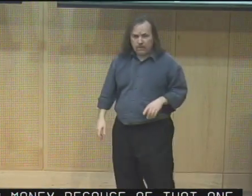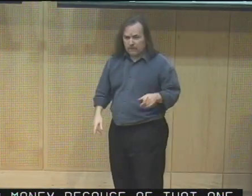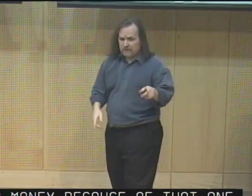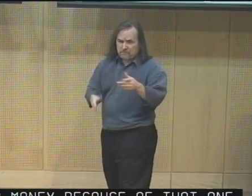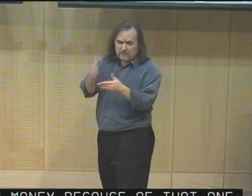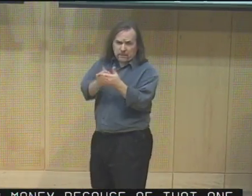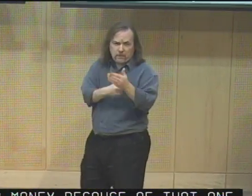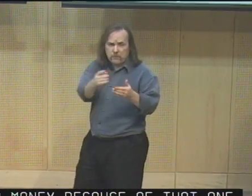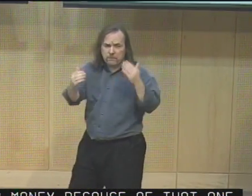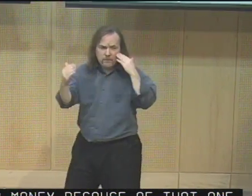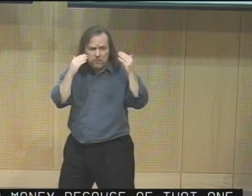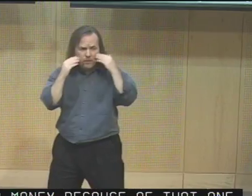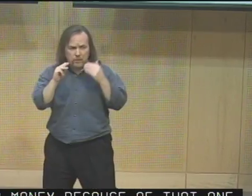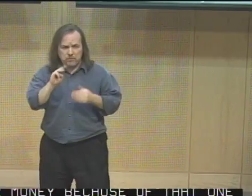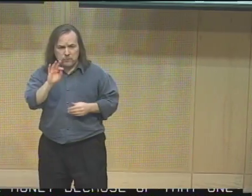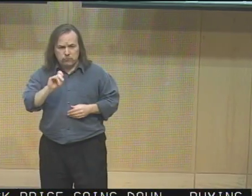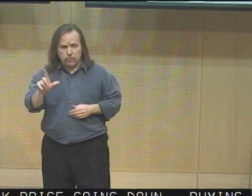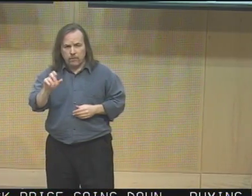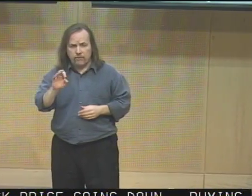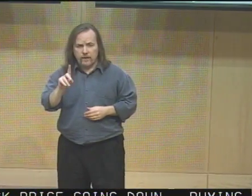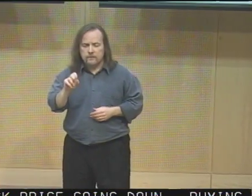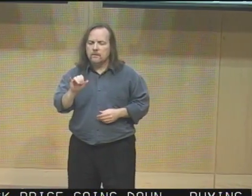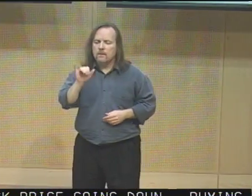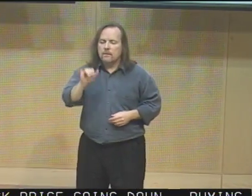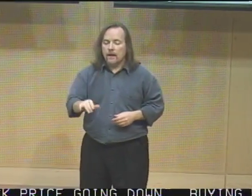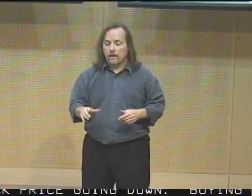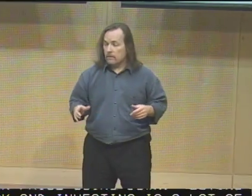be involved in investing without having to